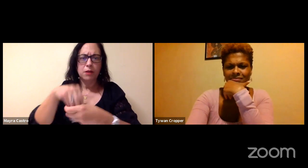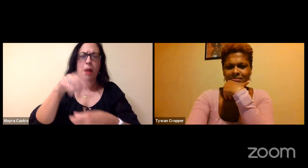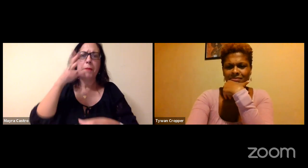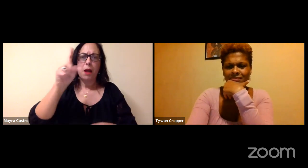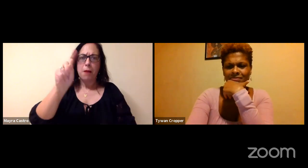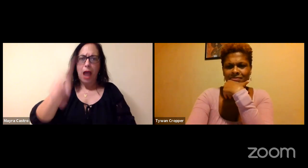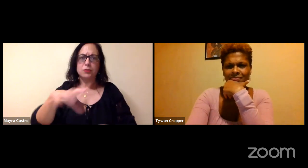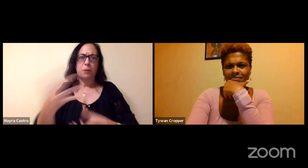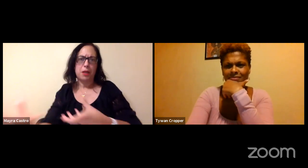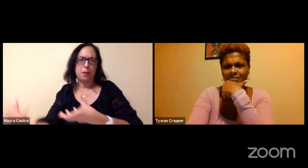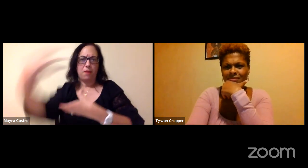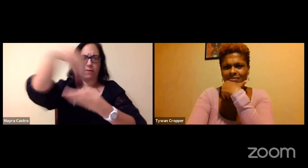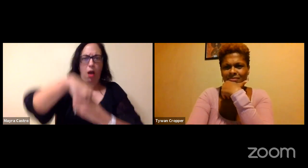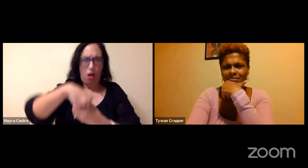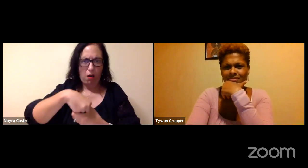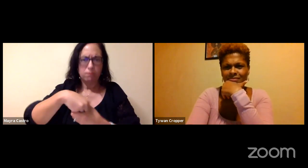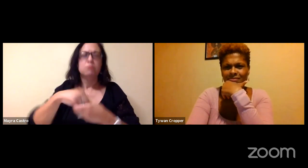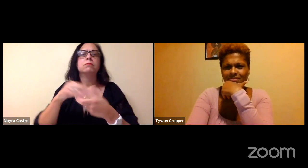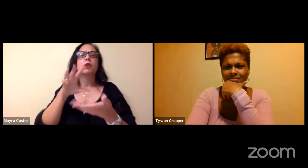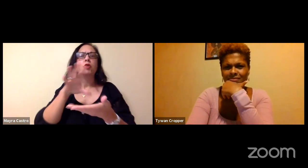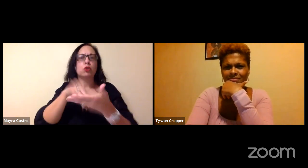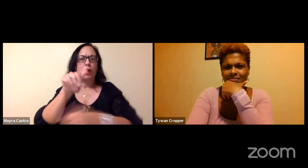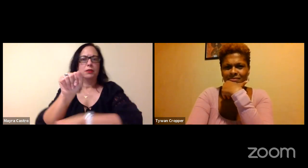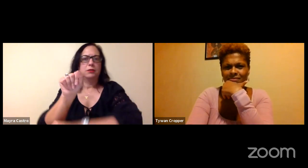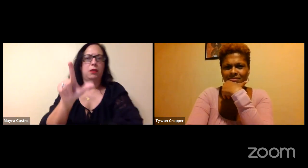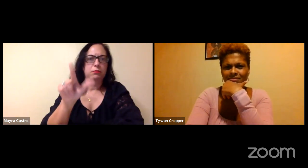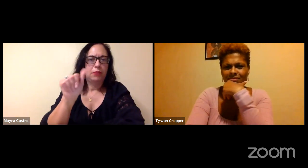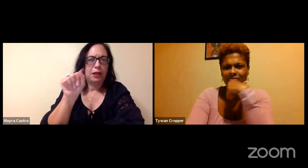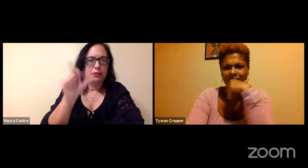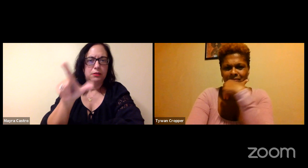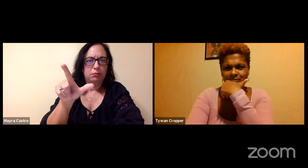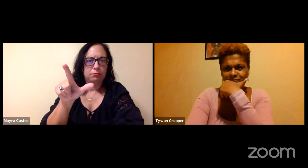And poor mom and dad, they don't know how to be involved.